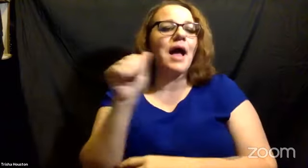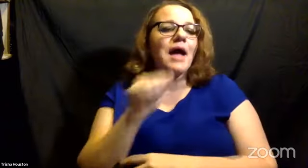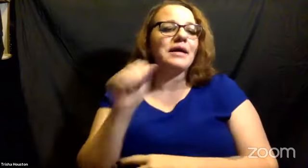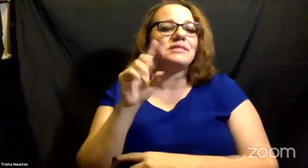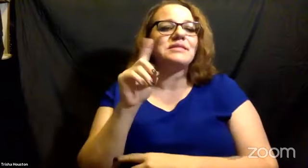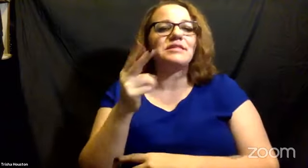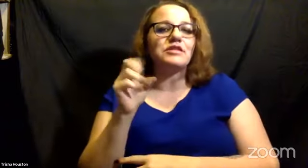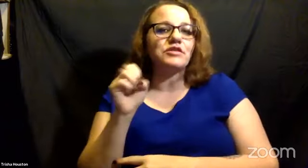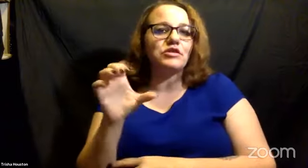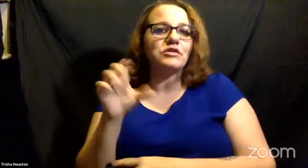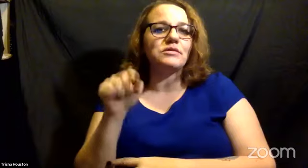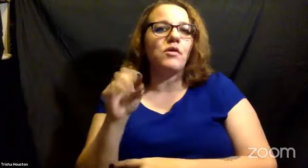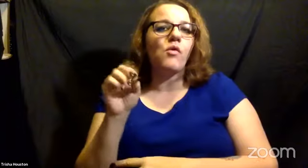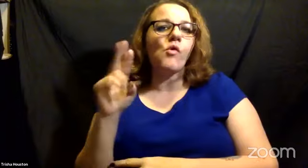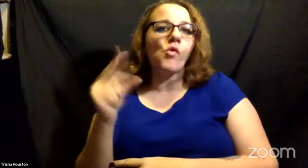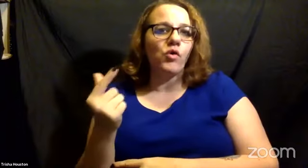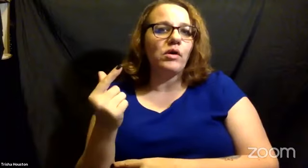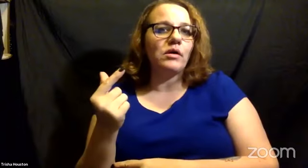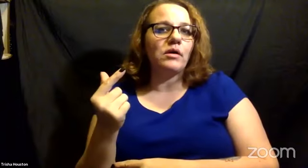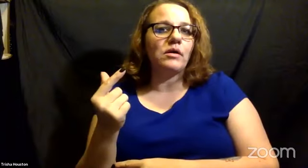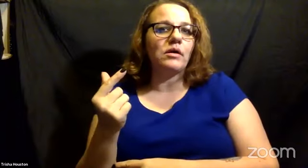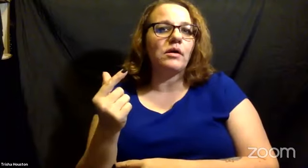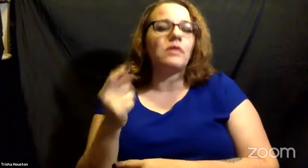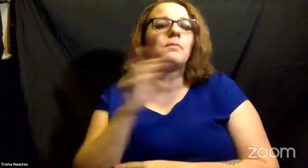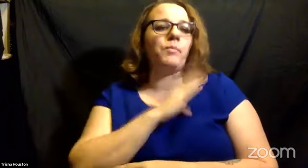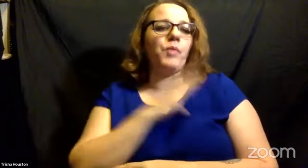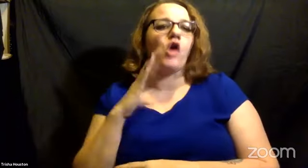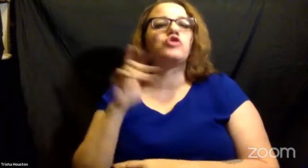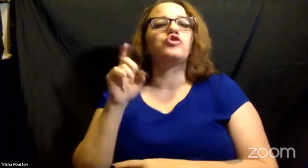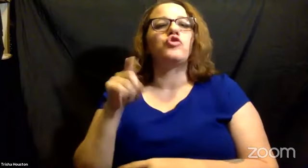For the board president at dhhsc.org.